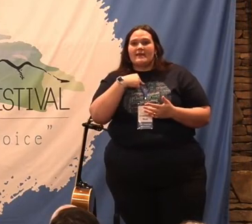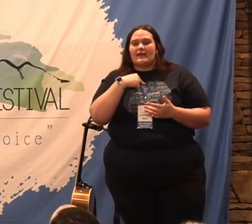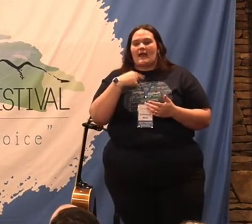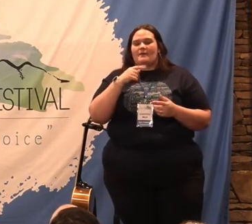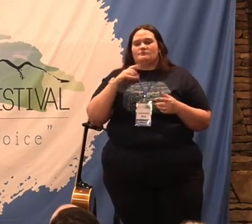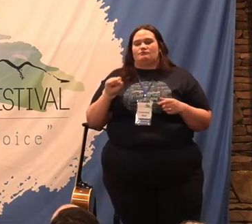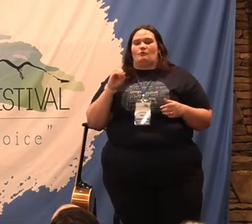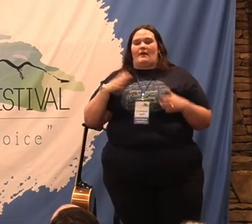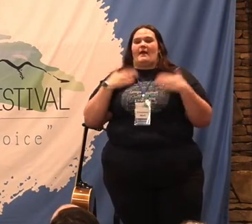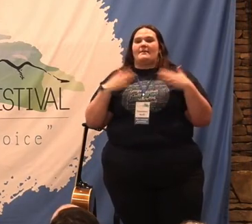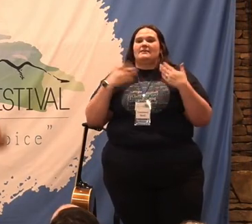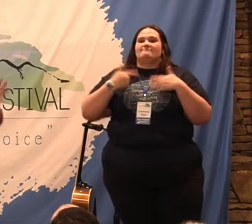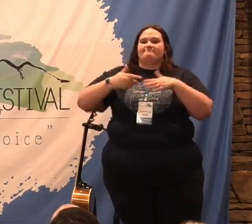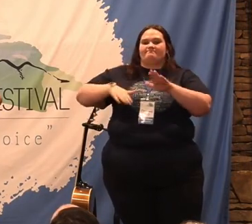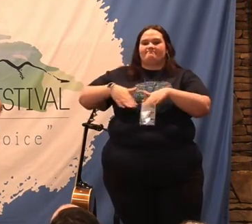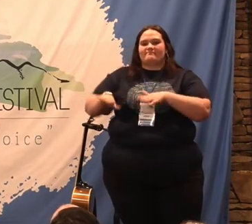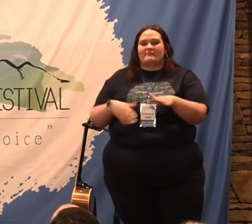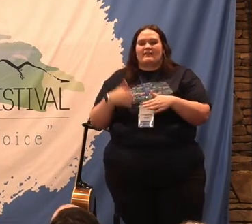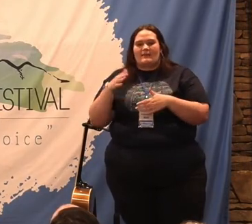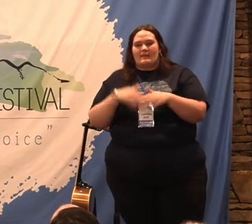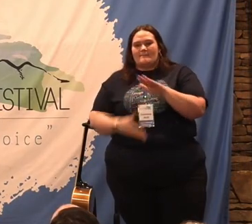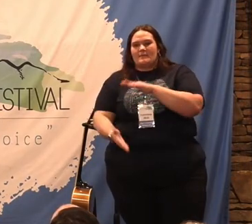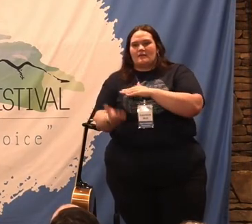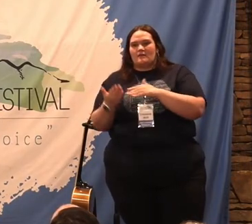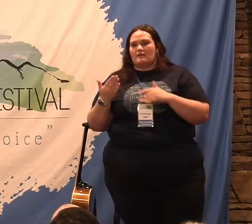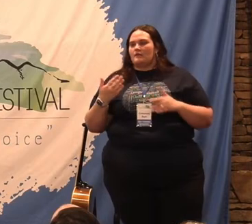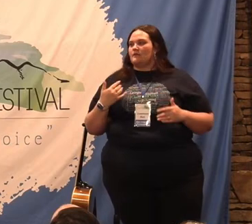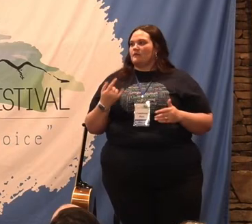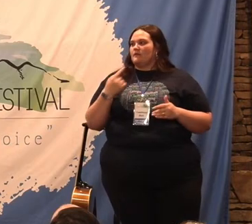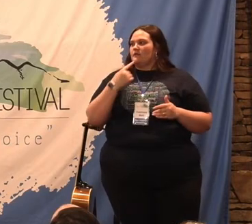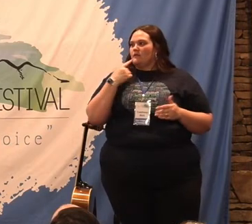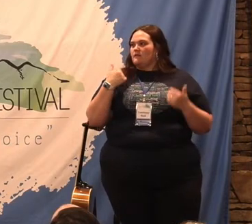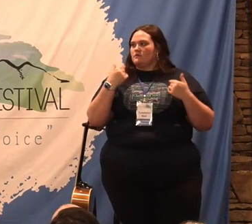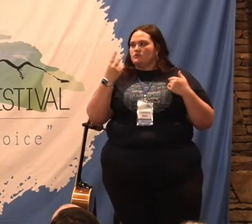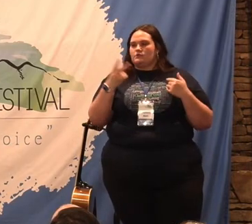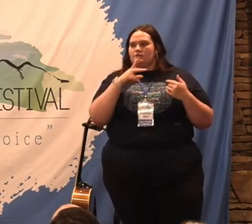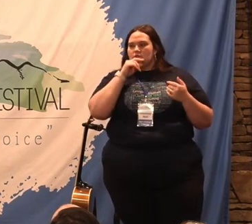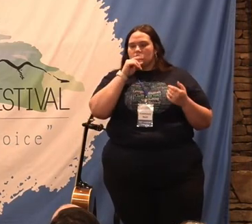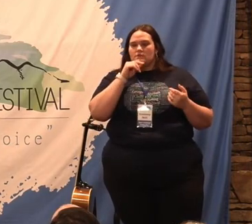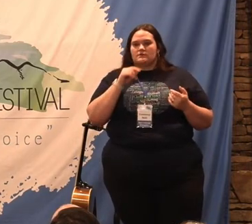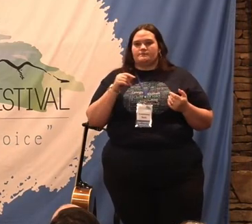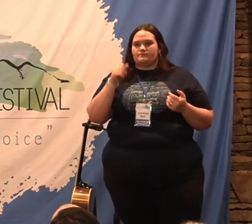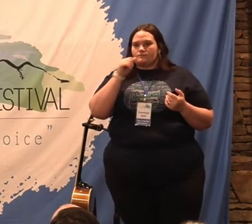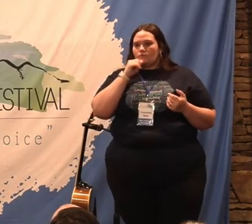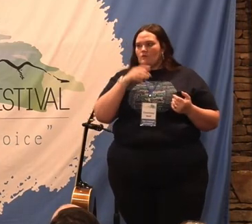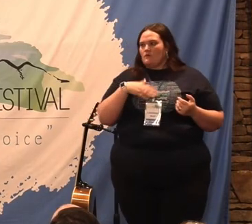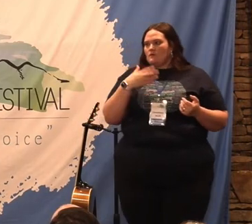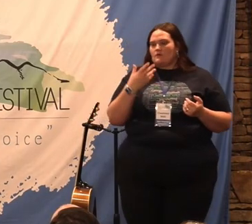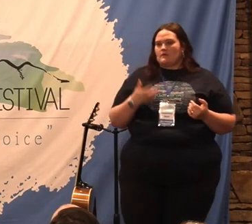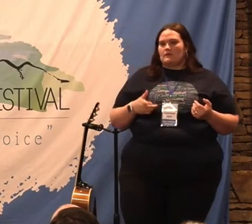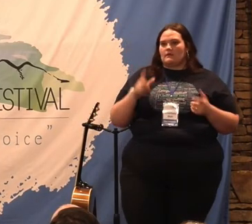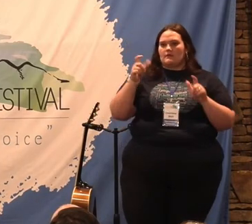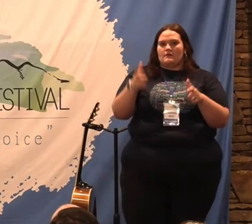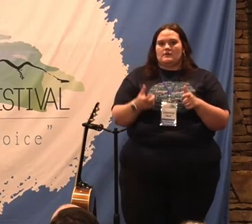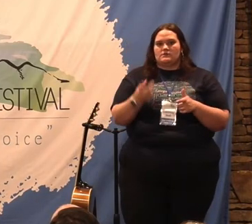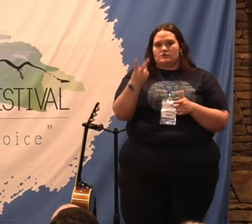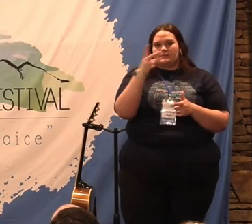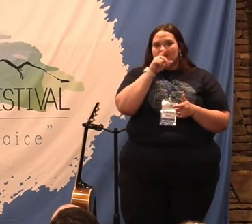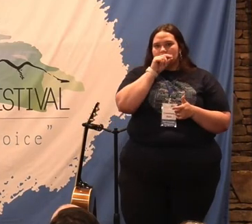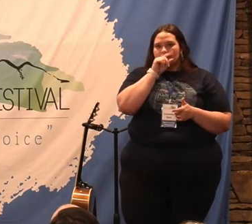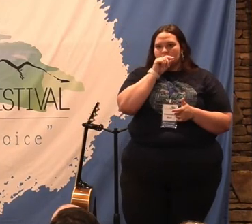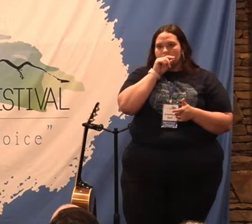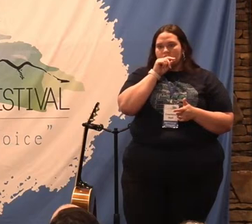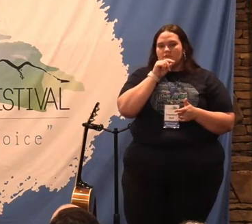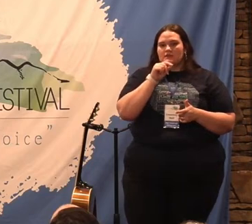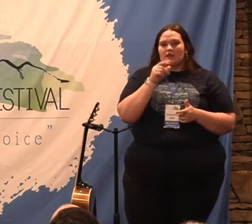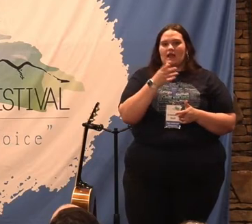the bakery, I come here for my chicken, 2 pieces of chicken, and the lady looks at me like, I gave you chicken. She gives me the chicken, and it's frozen. That's what